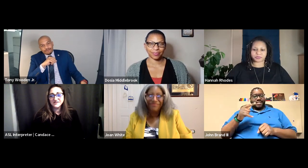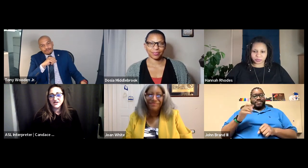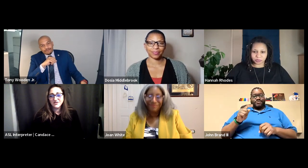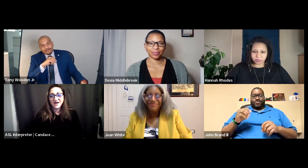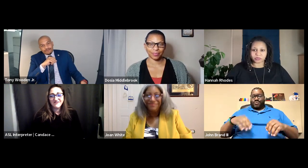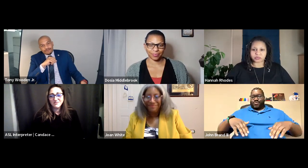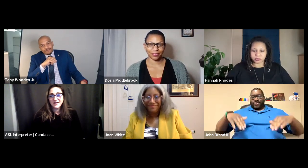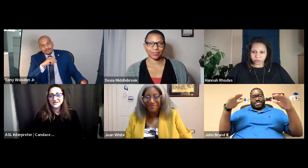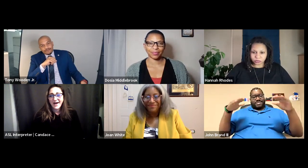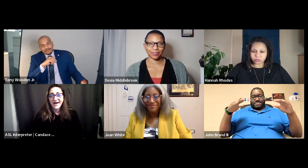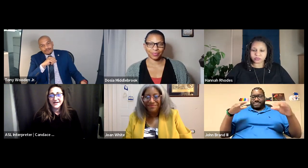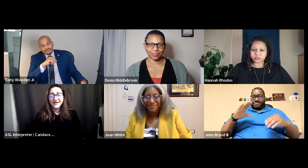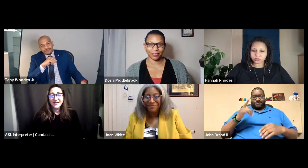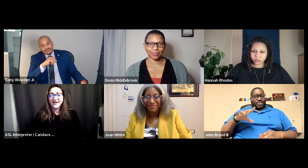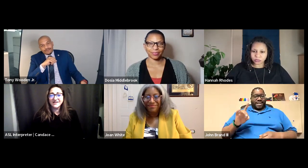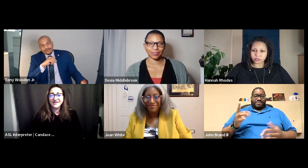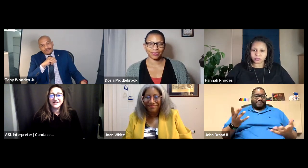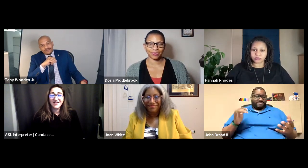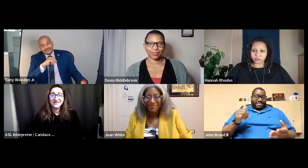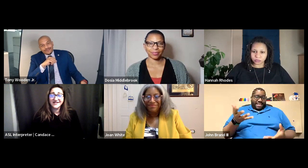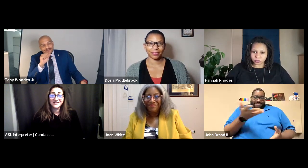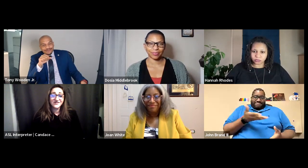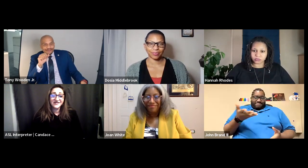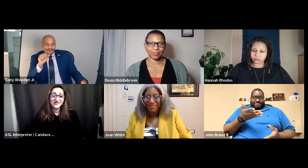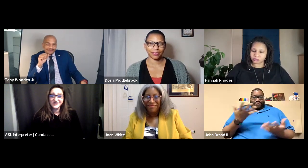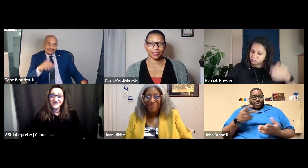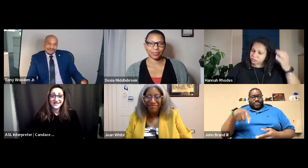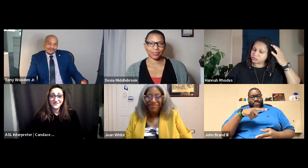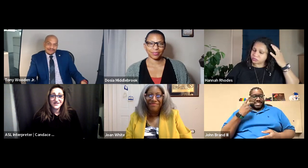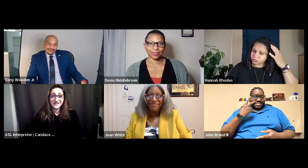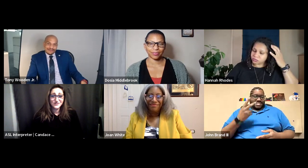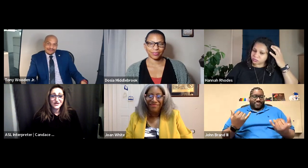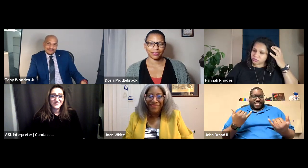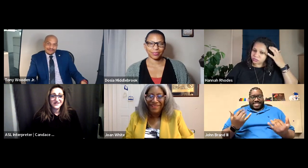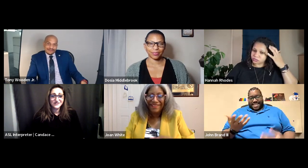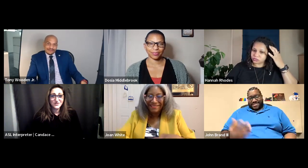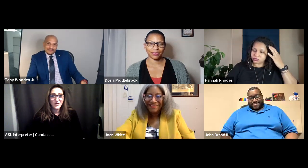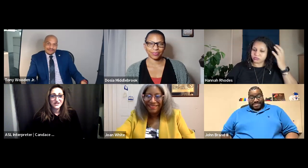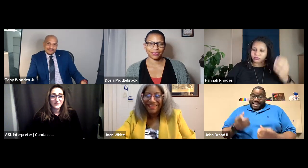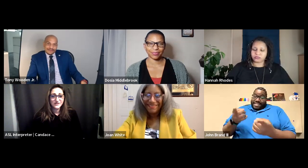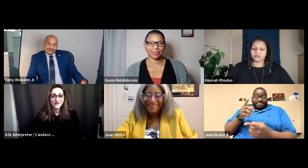each other. We got everybody's back. And it does. It takes a village. It takes a village, and we're a village, and we watch out for each